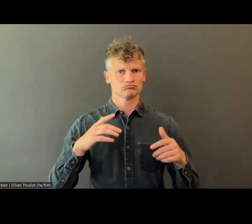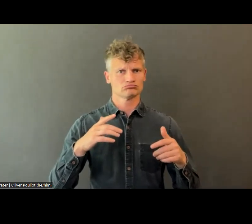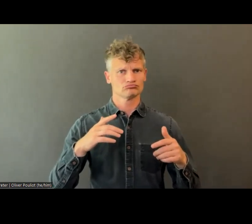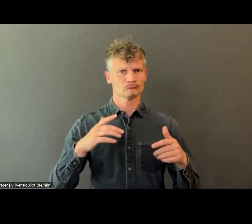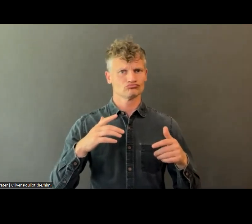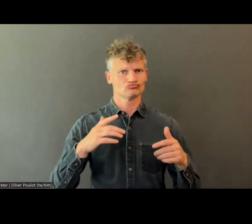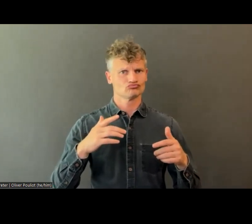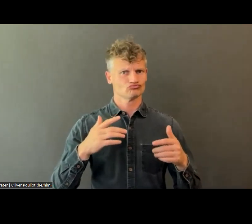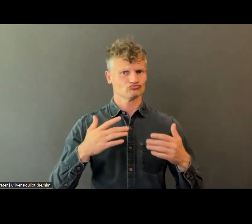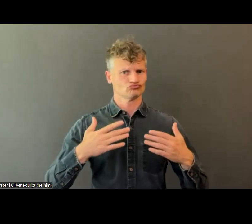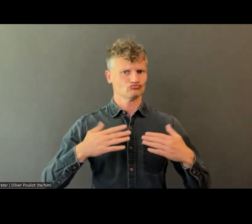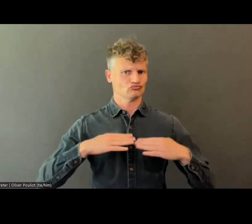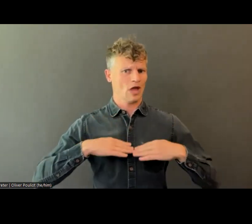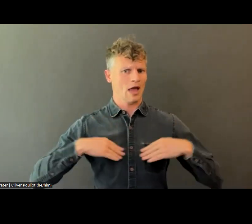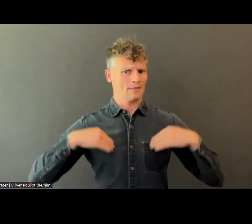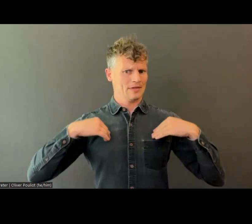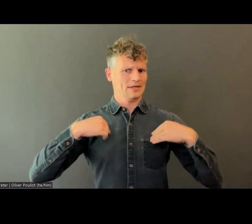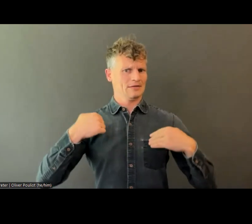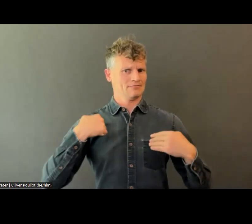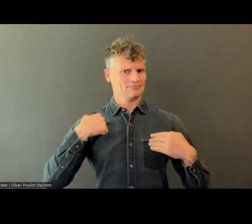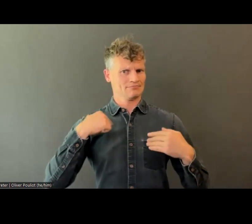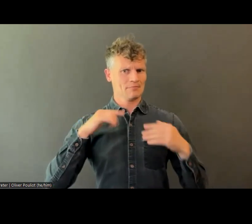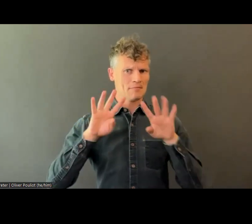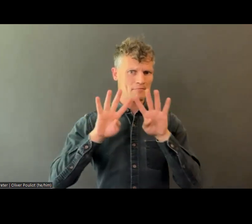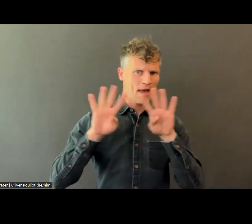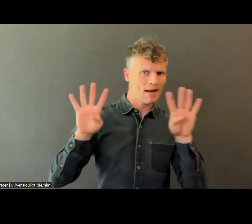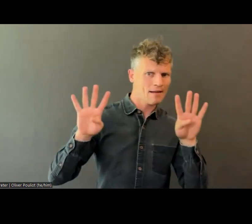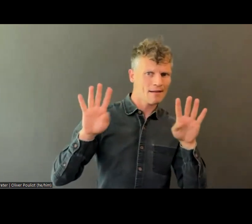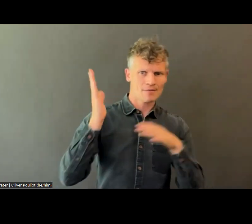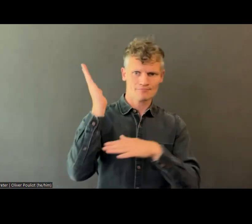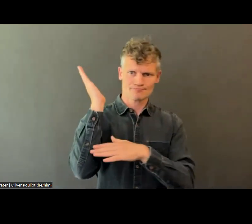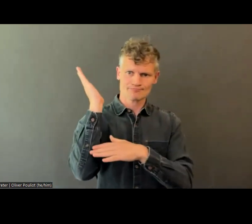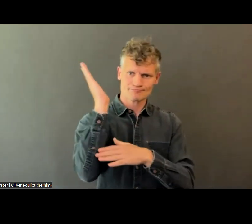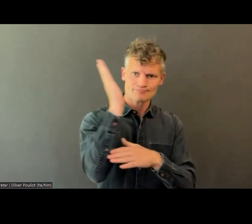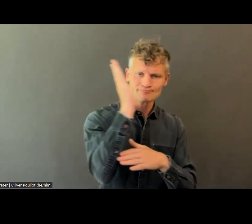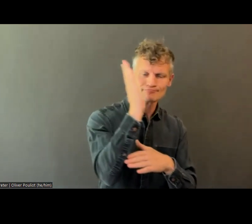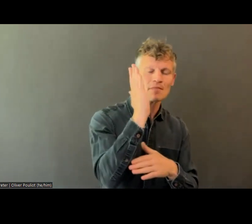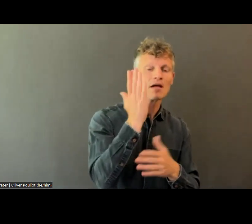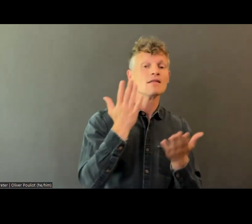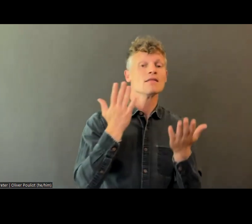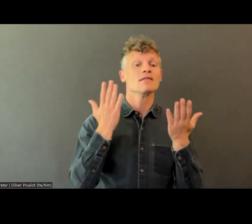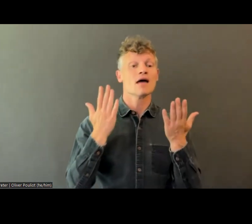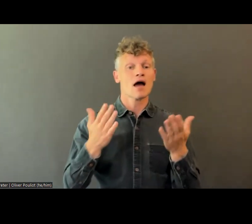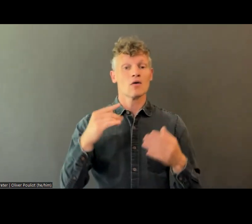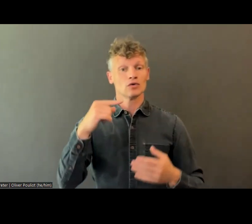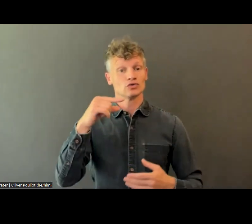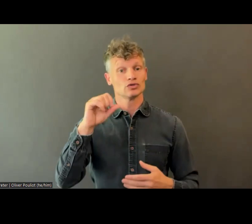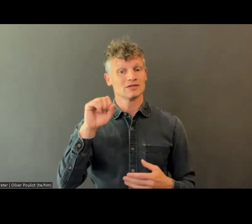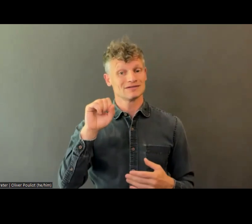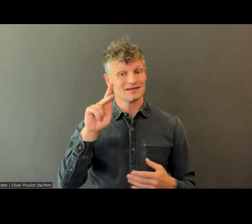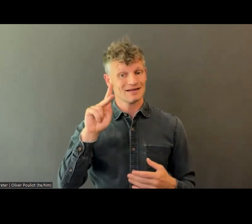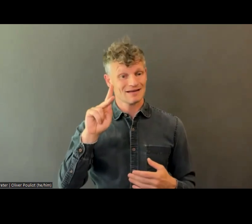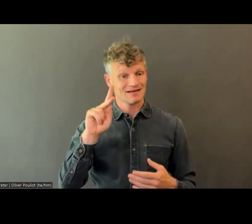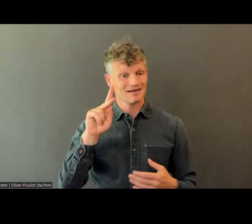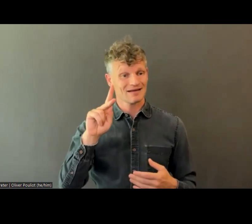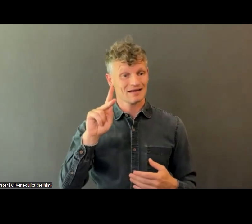it comes to us at GSK, yeah, we're active across many of our employee